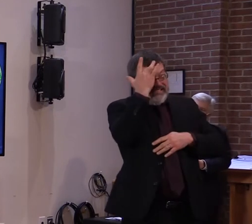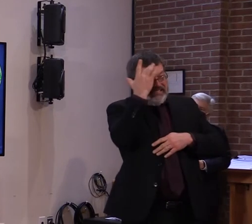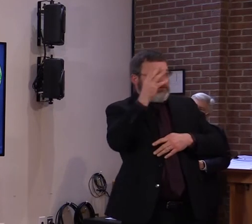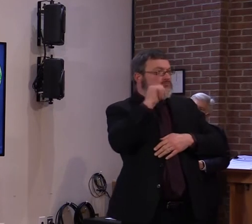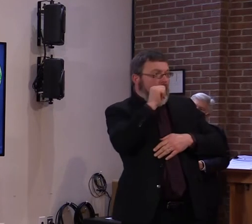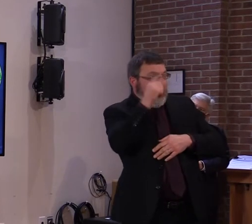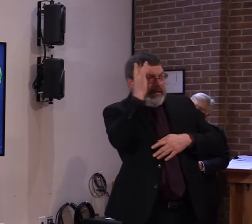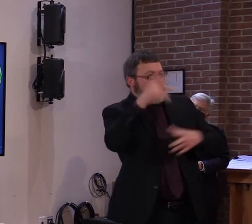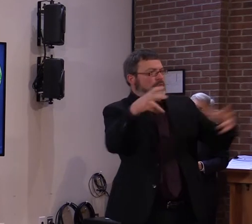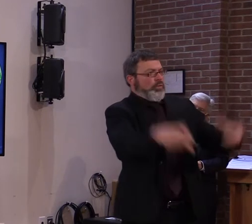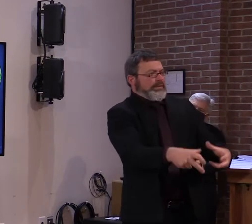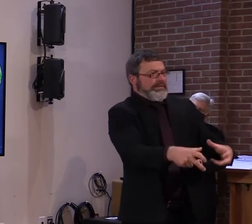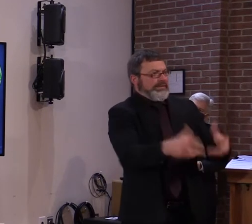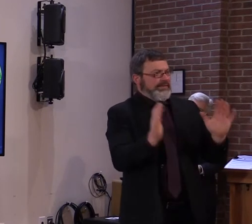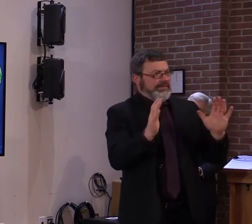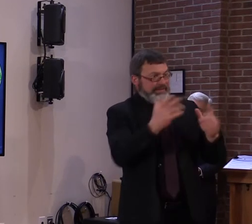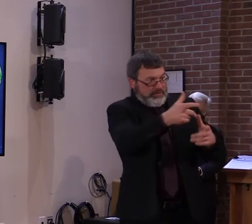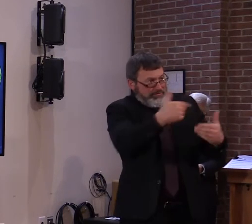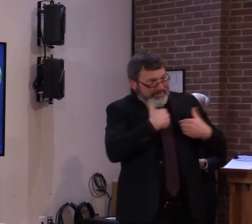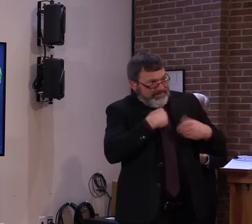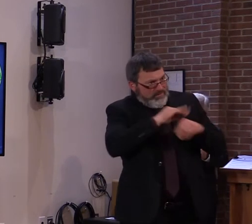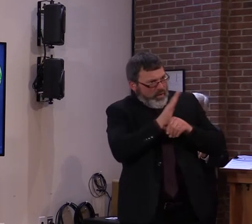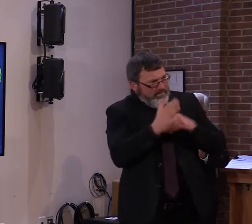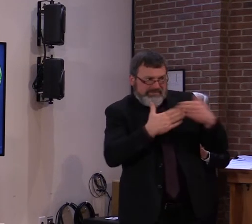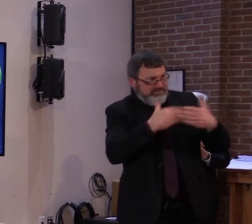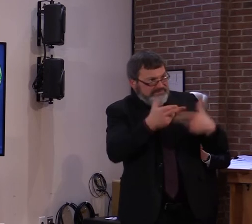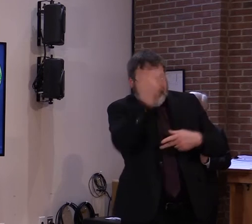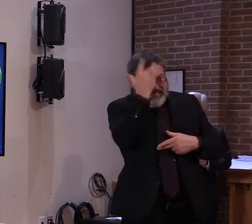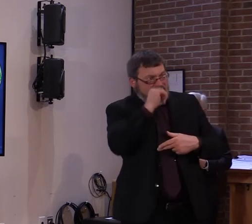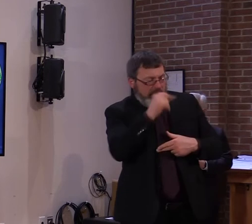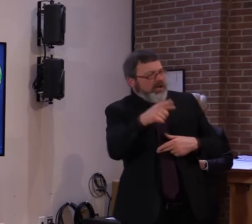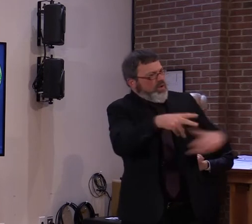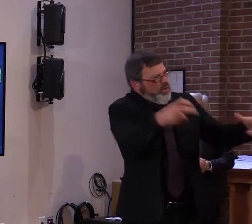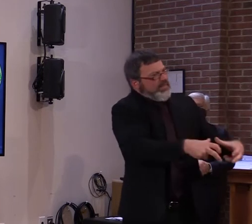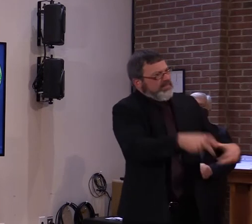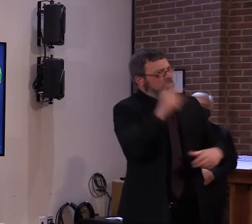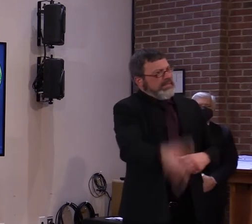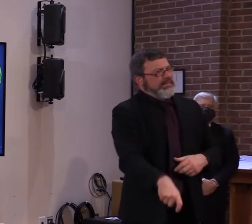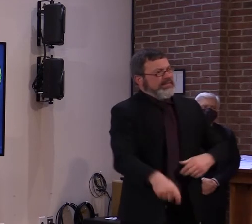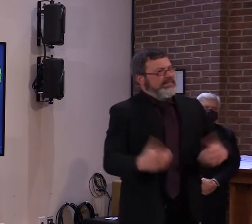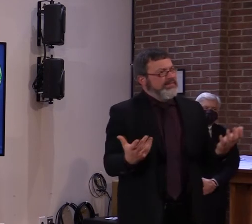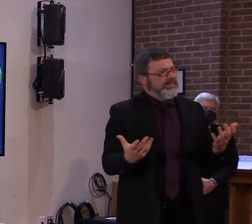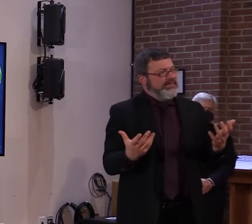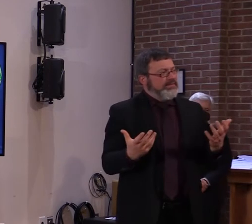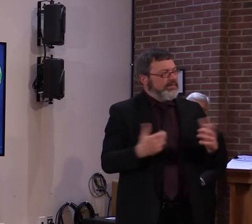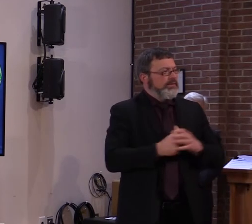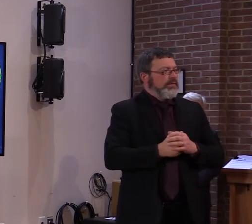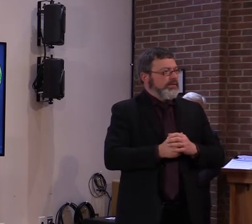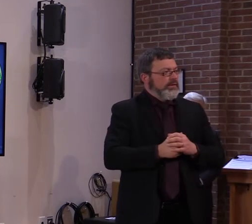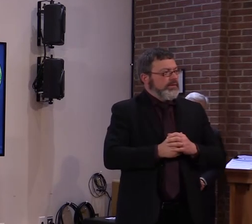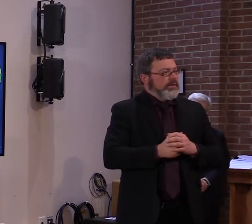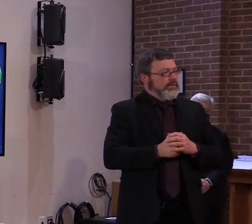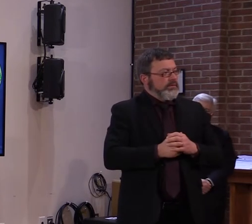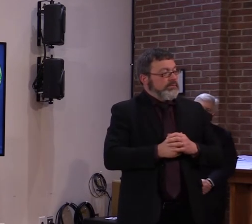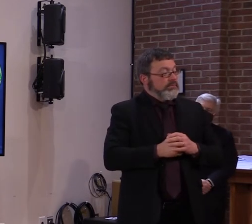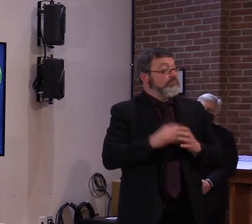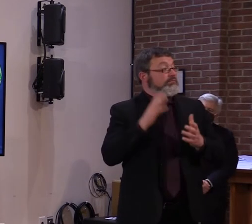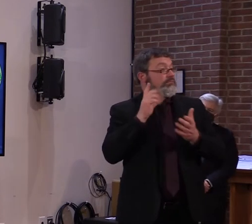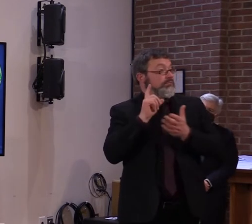It is still too soon to see an impact of the guidance we announced last Friday and that went into effect Saturday